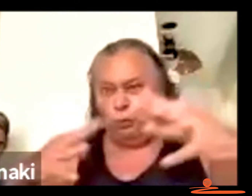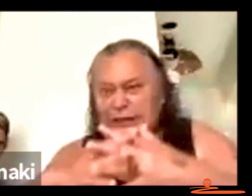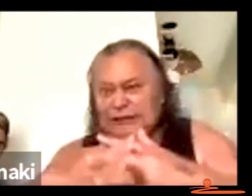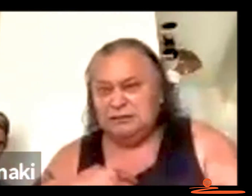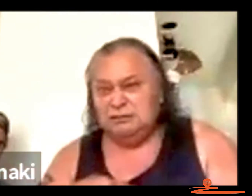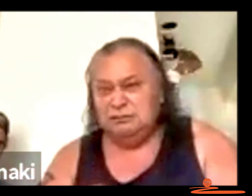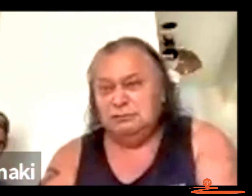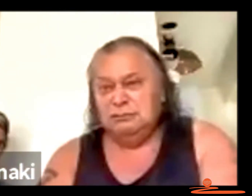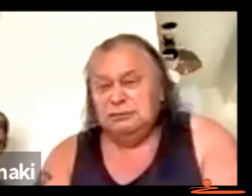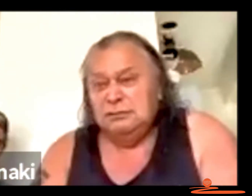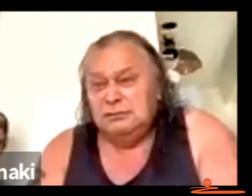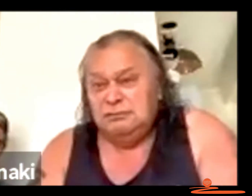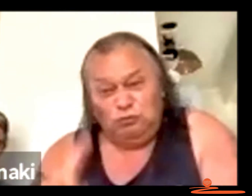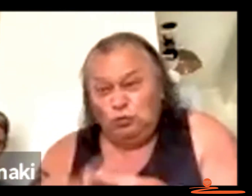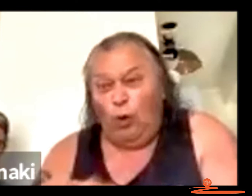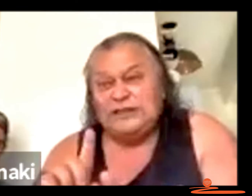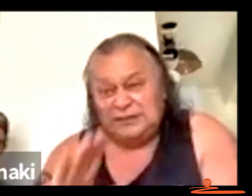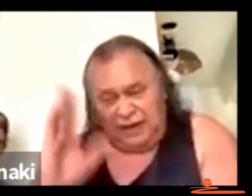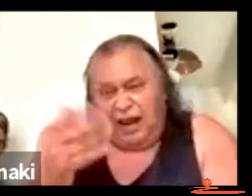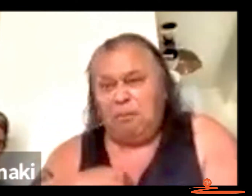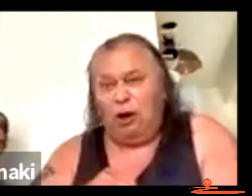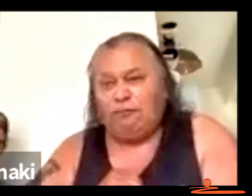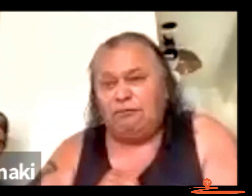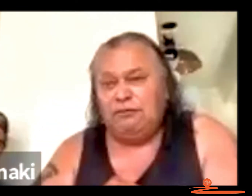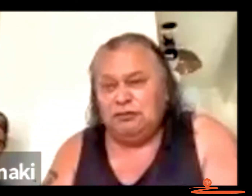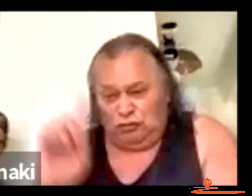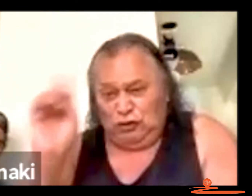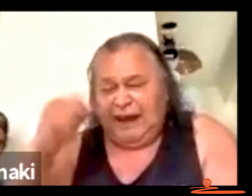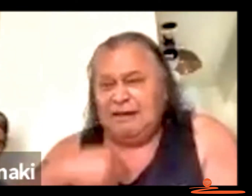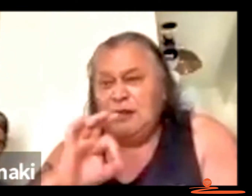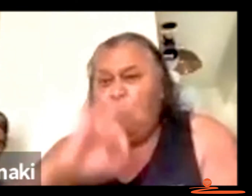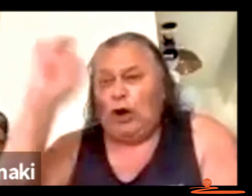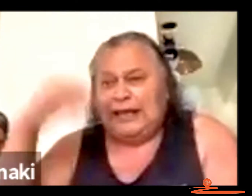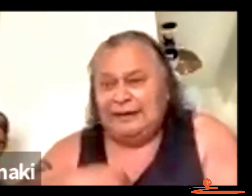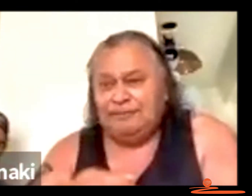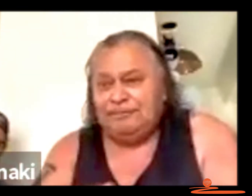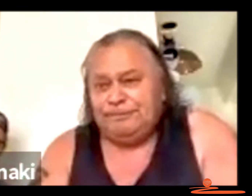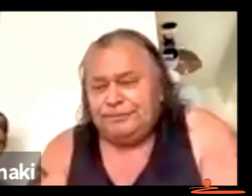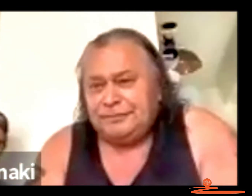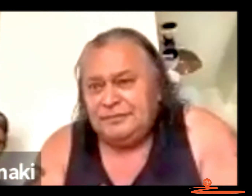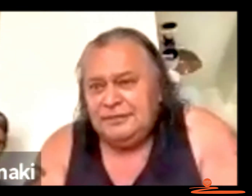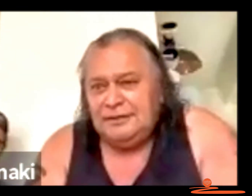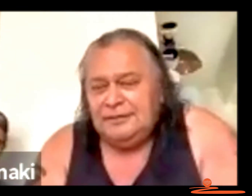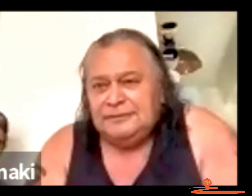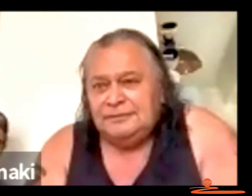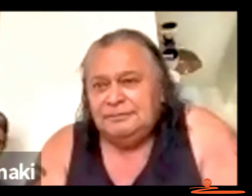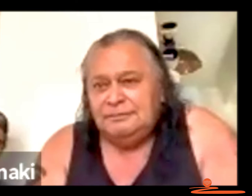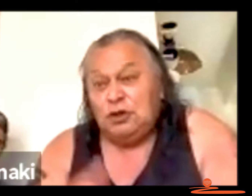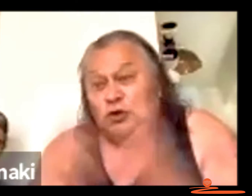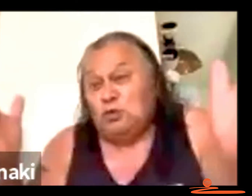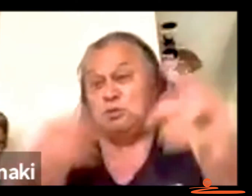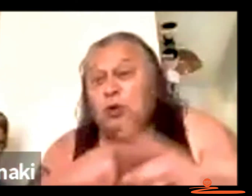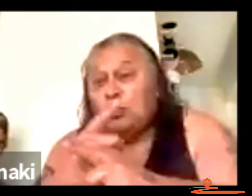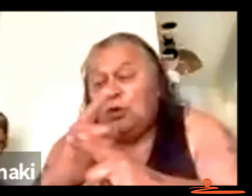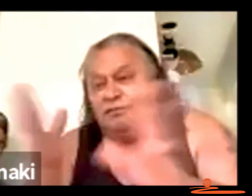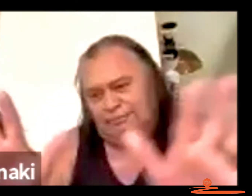before I go on. But I mean, it's been 10 weeks since my first jab, and I still got a little bit of a cough today. I had one I noticed it